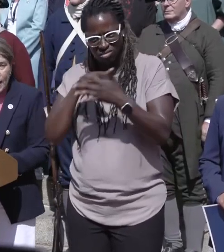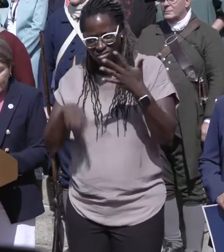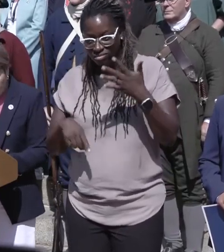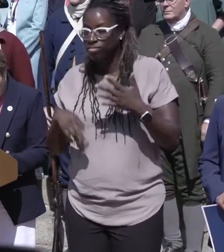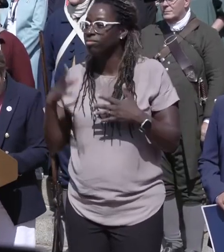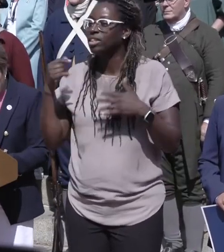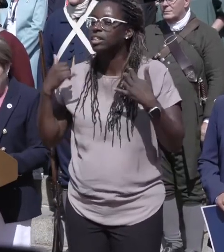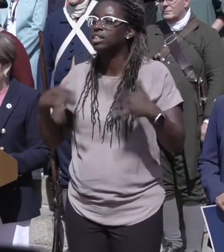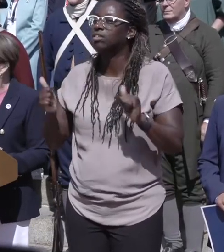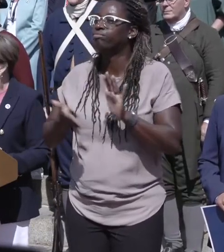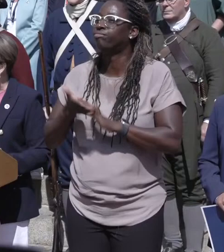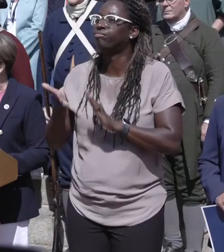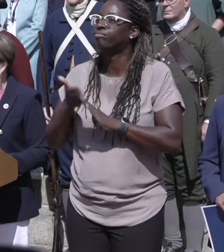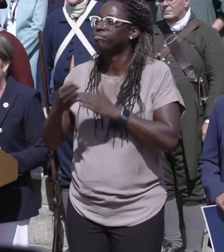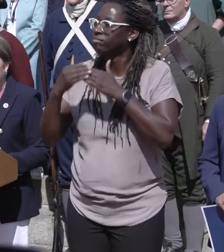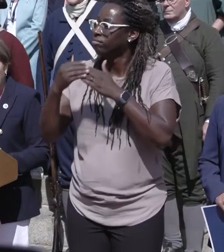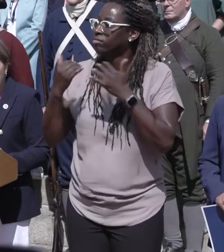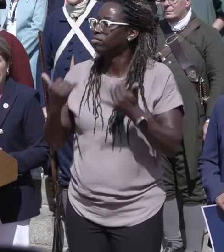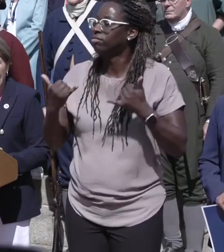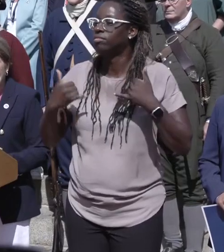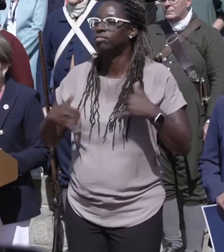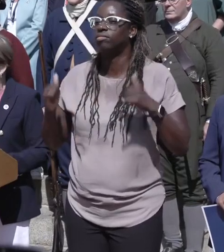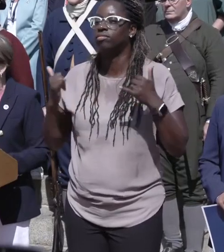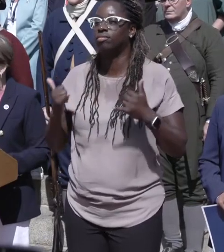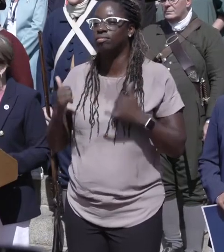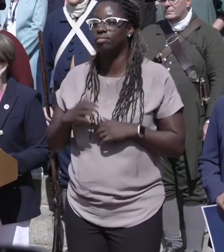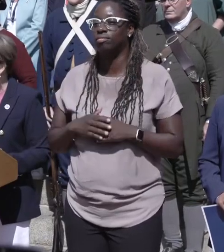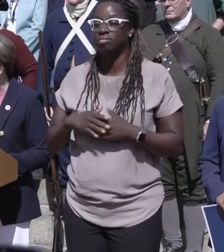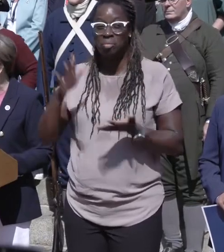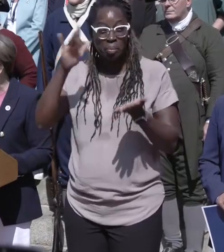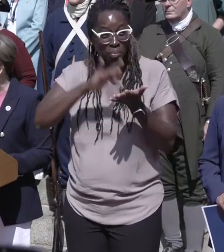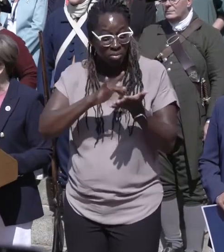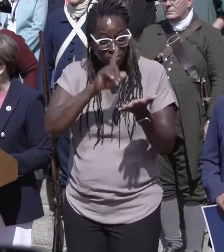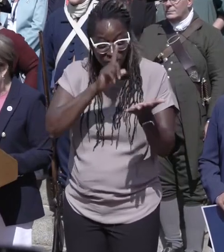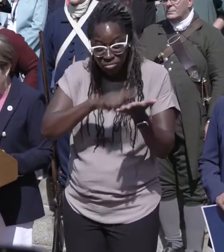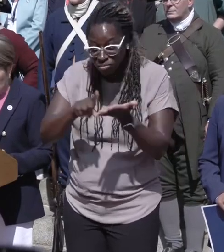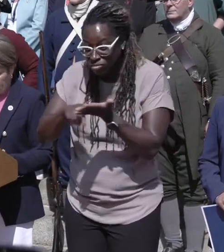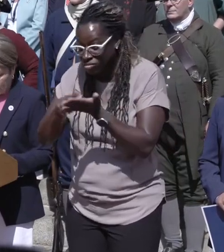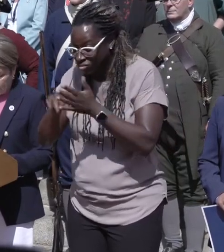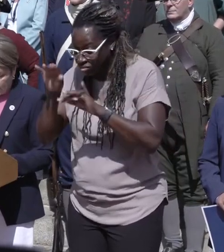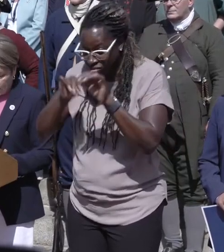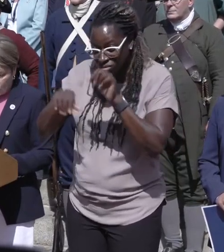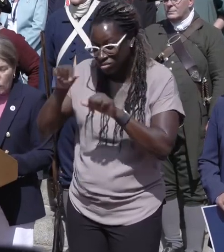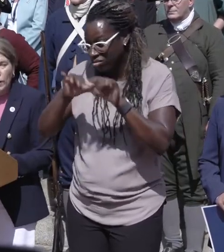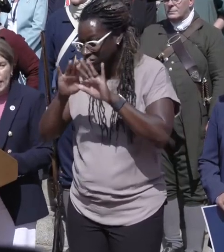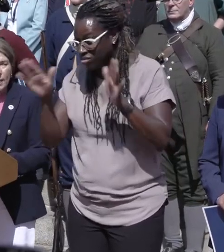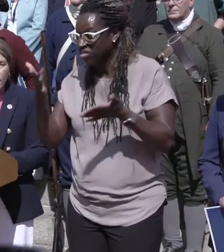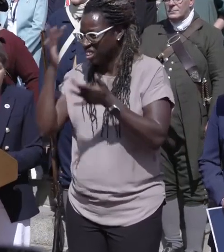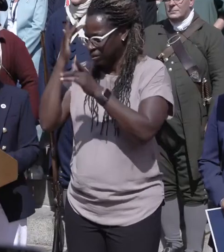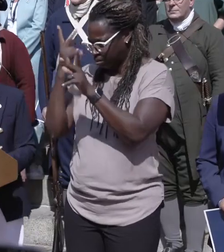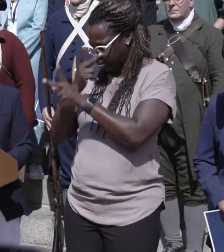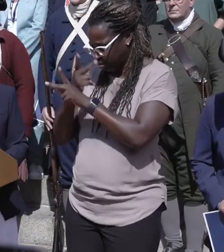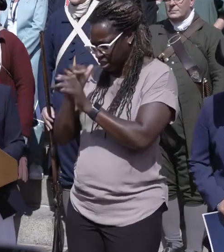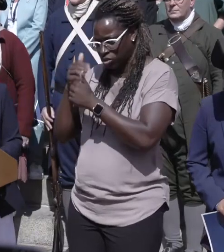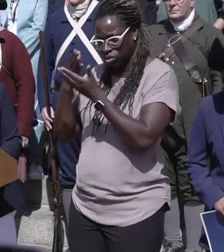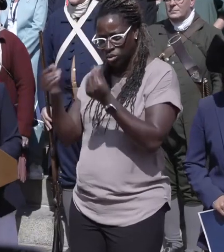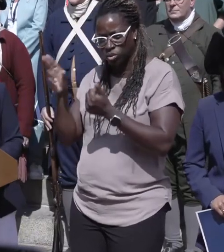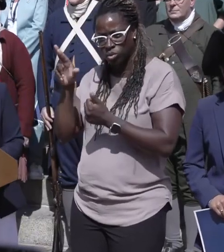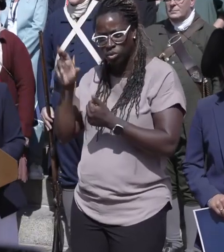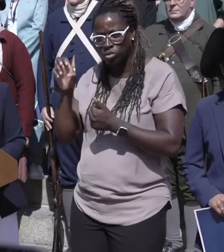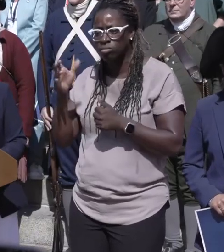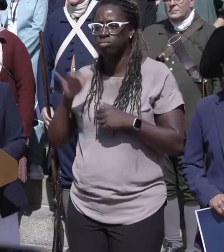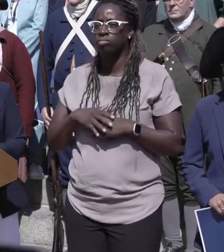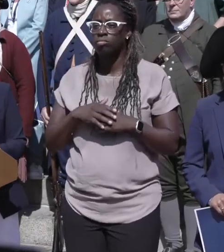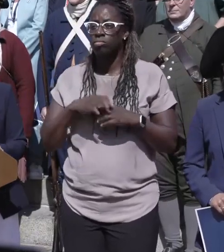The state that cures diseases, develops vaccines, and heals the world. We're leading the clean energy